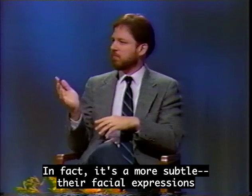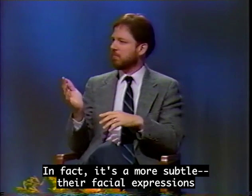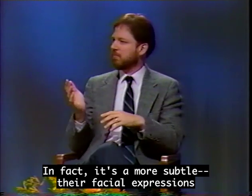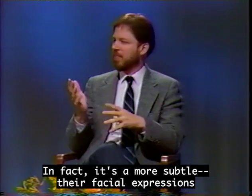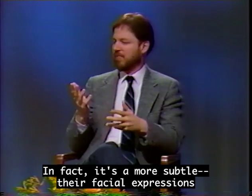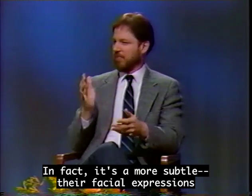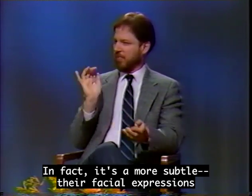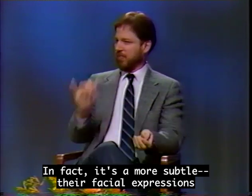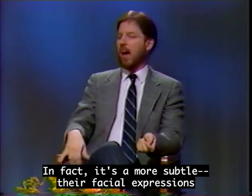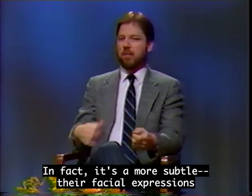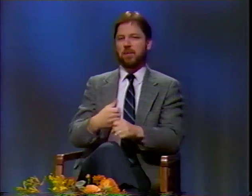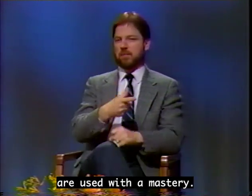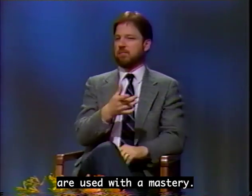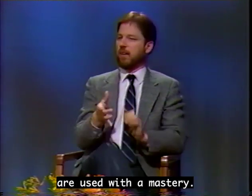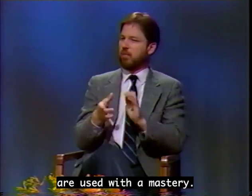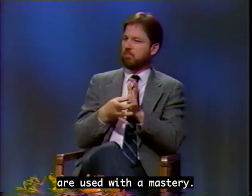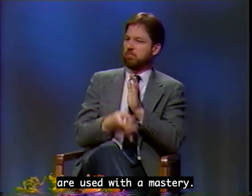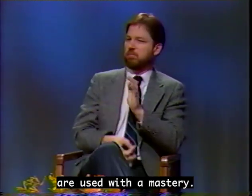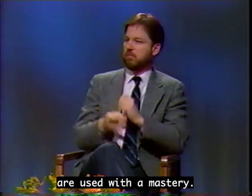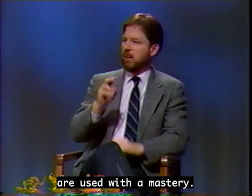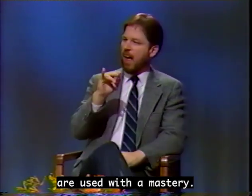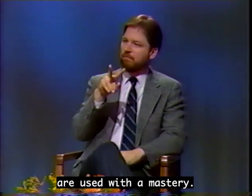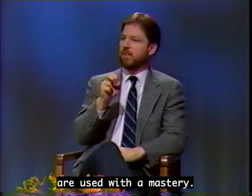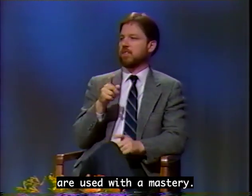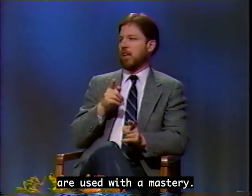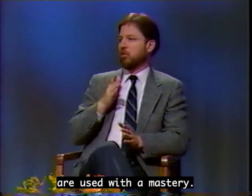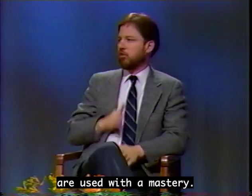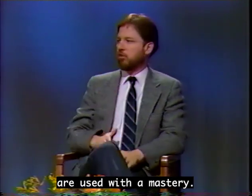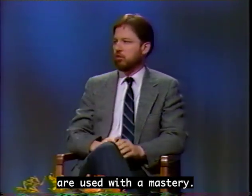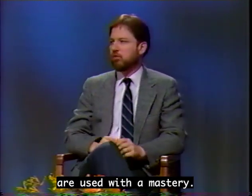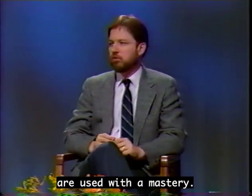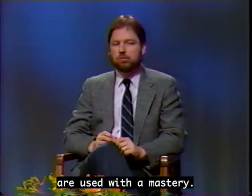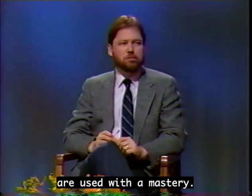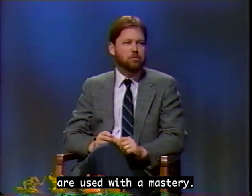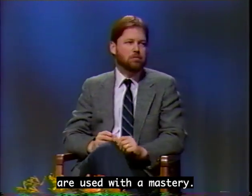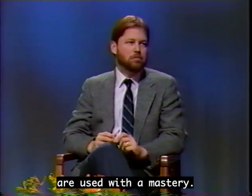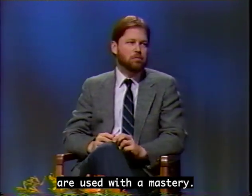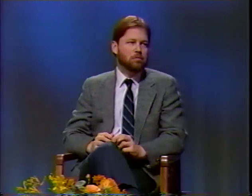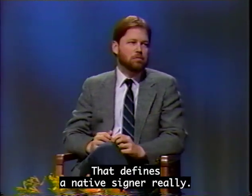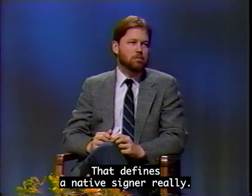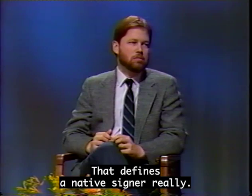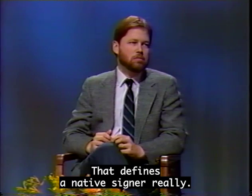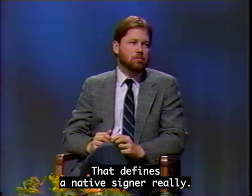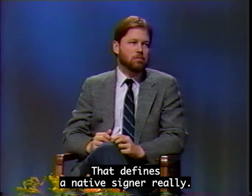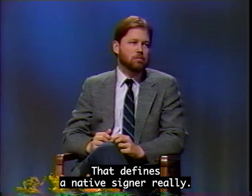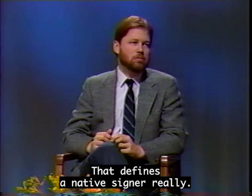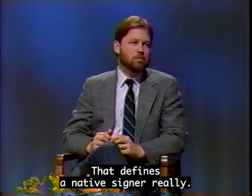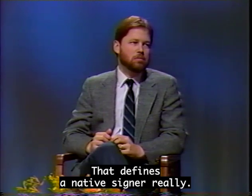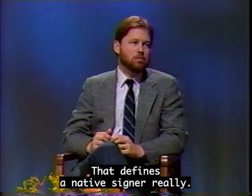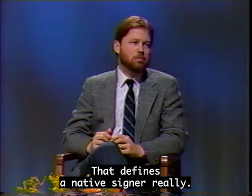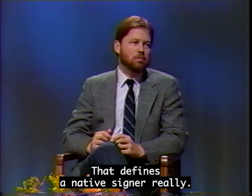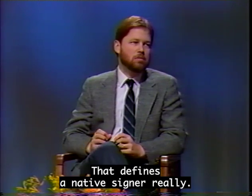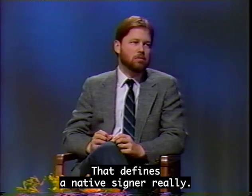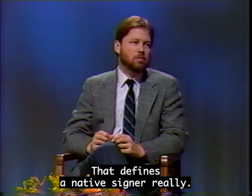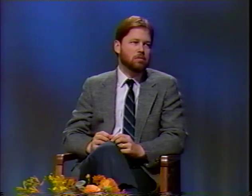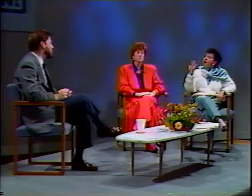facial expressions are used with a mastery. That defines a native signer, really.